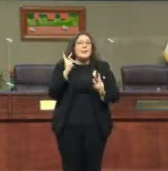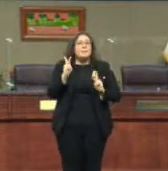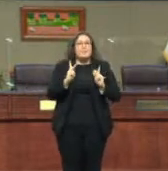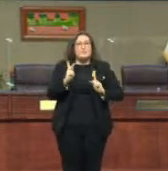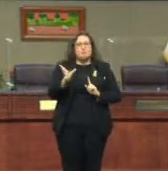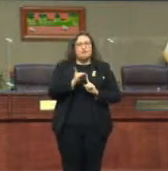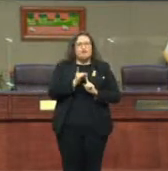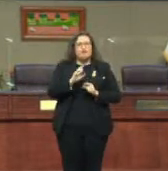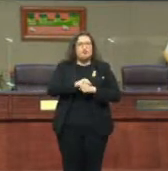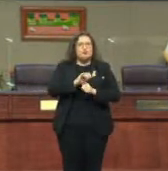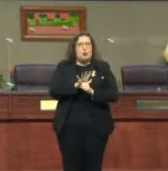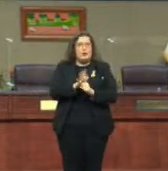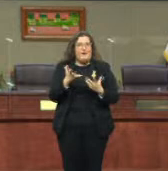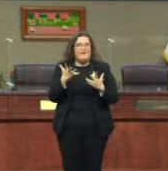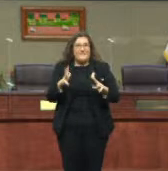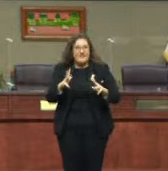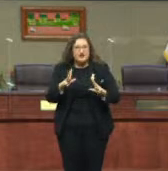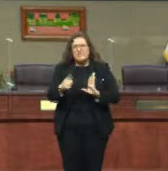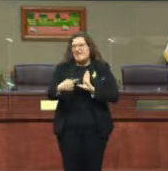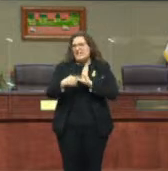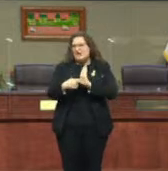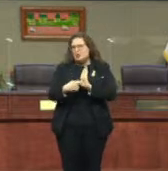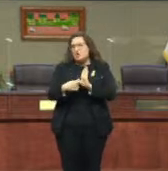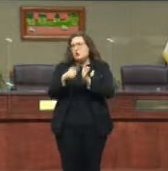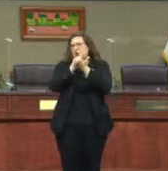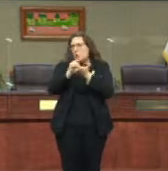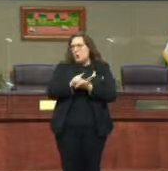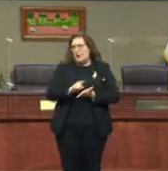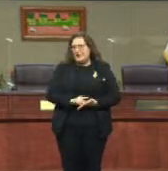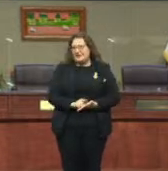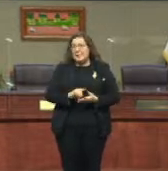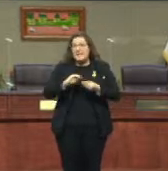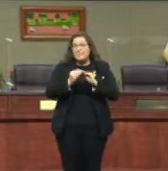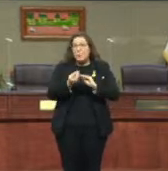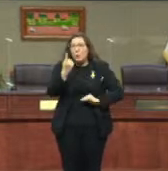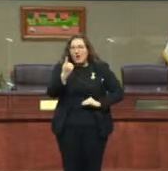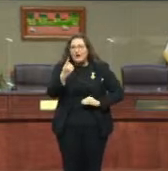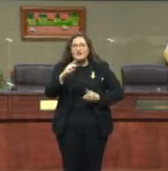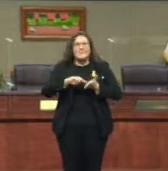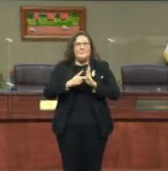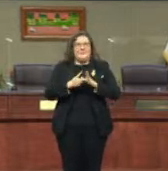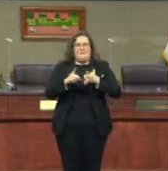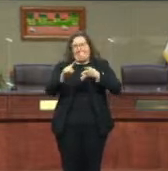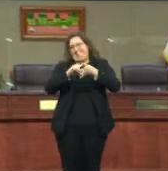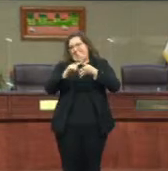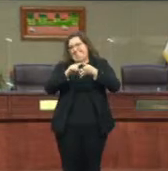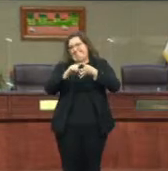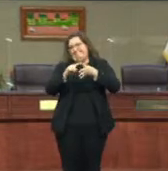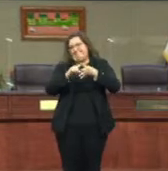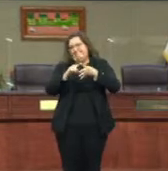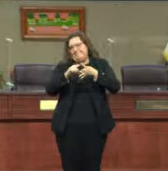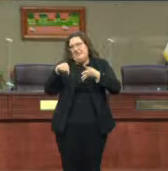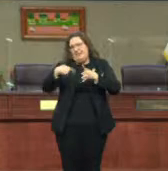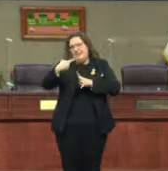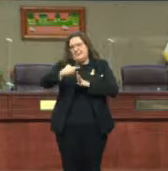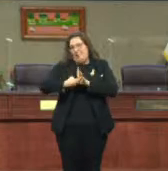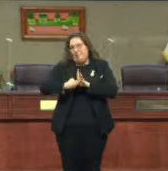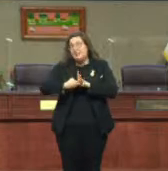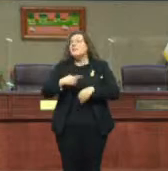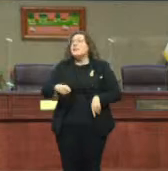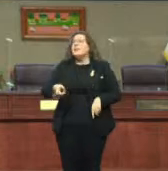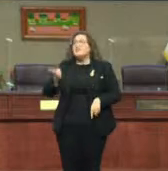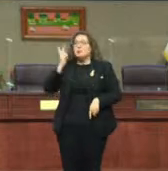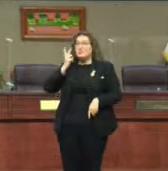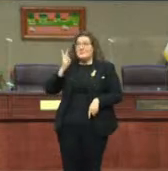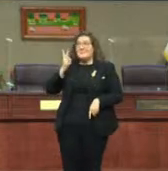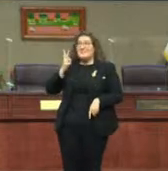first week of this month. In the different lines, you see the vaccine. The dip that